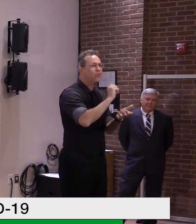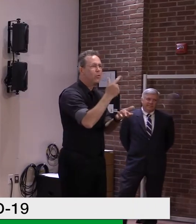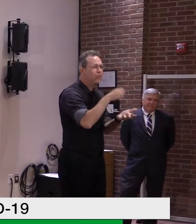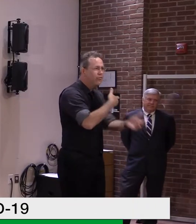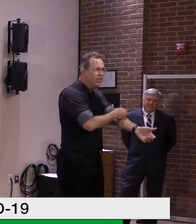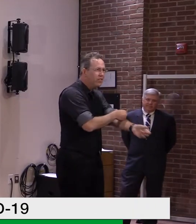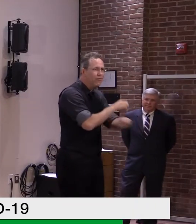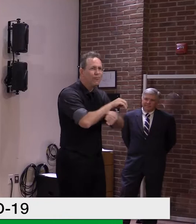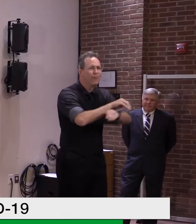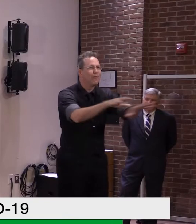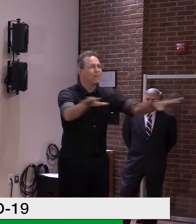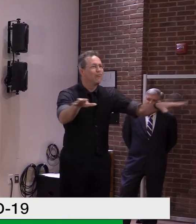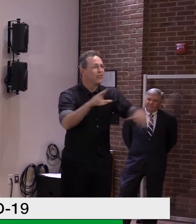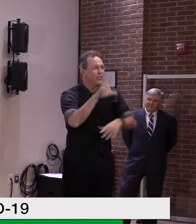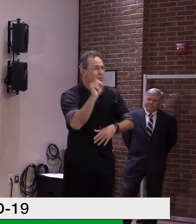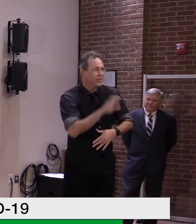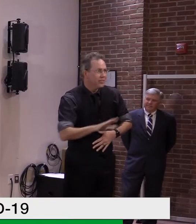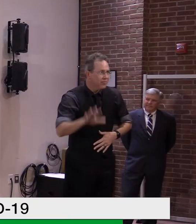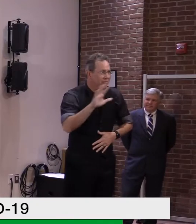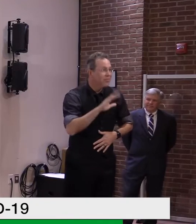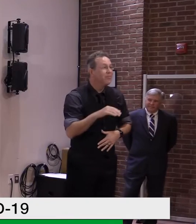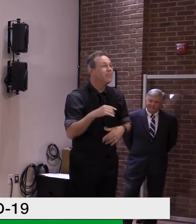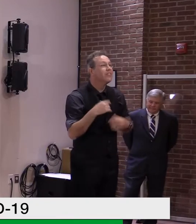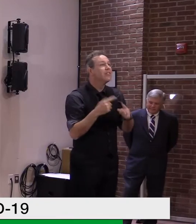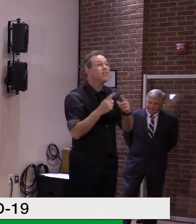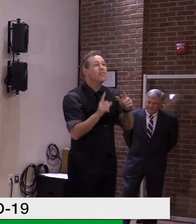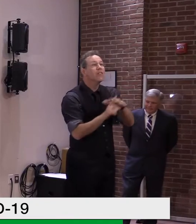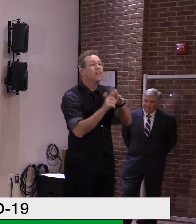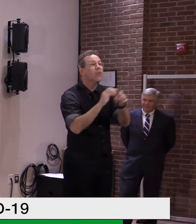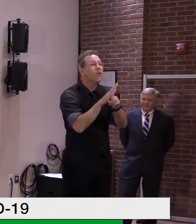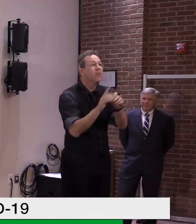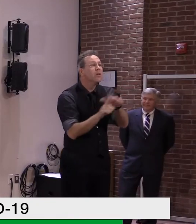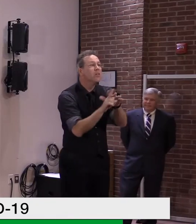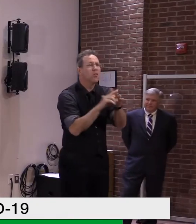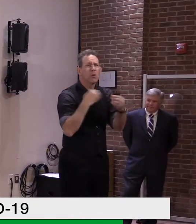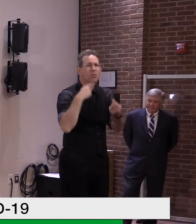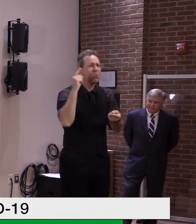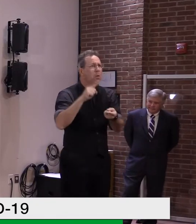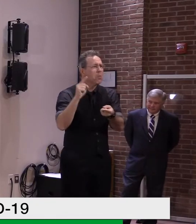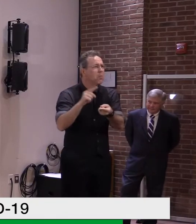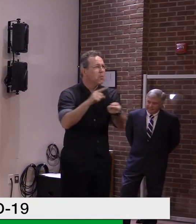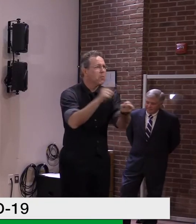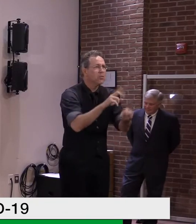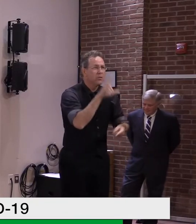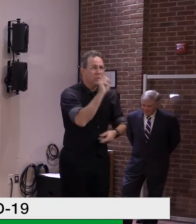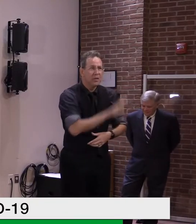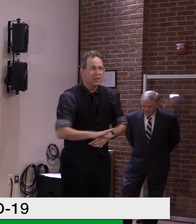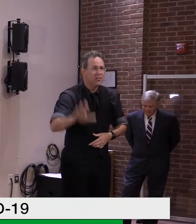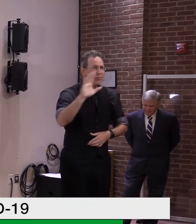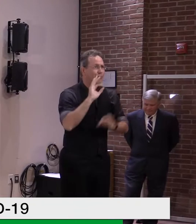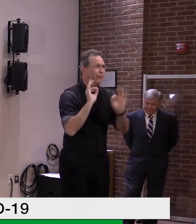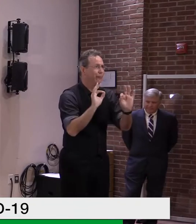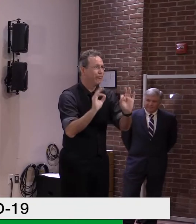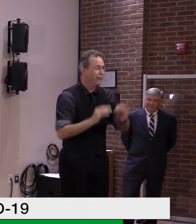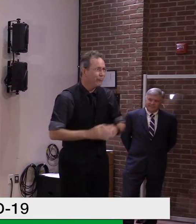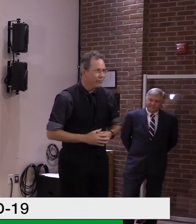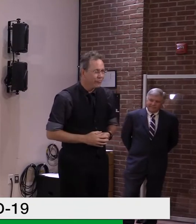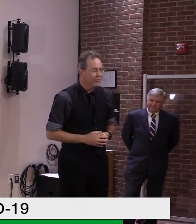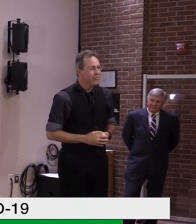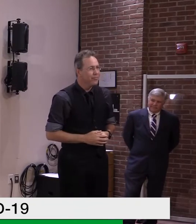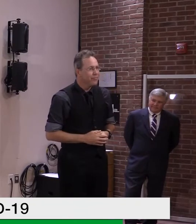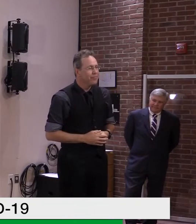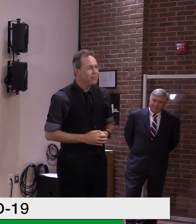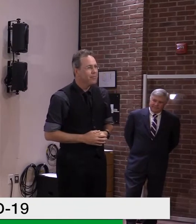than they've been since March of 2020, and the clear impact of vaccines in reducing hospitalizations and